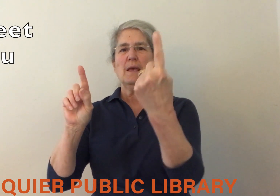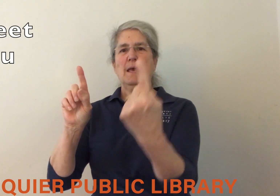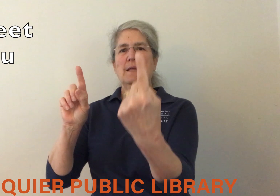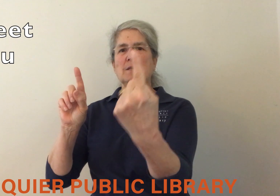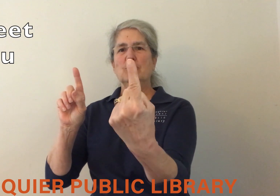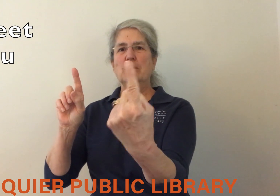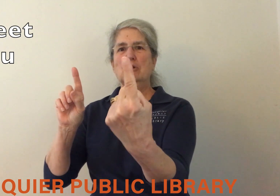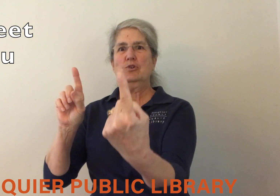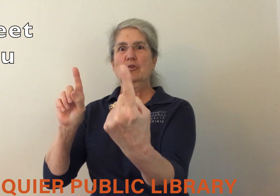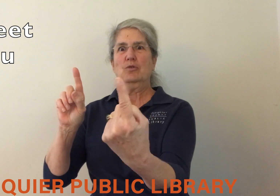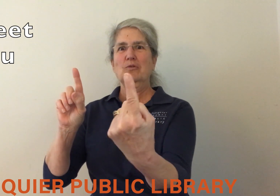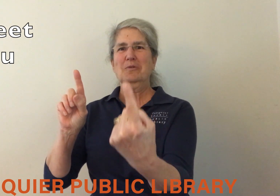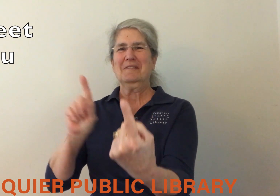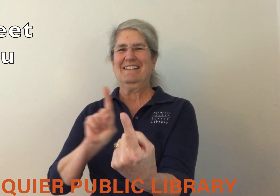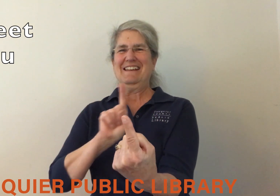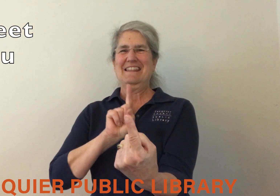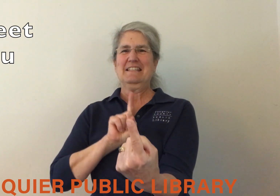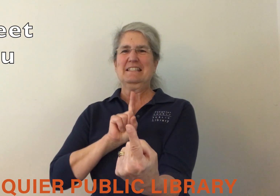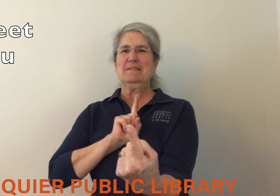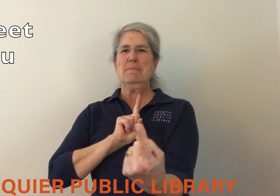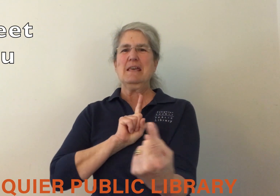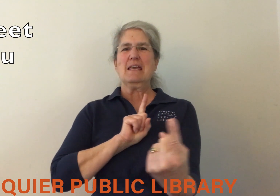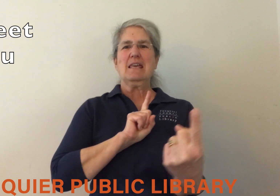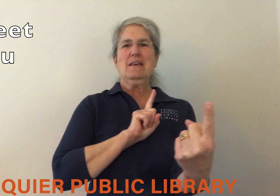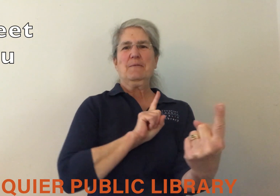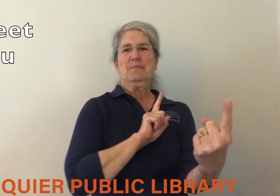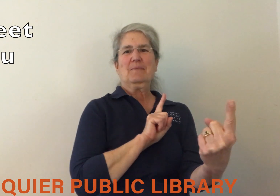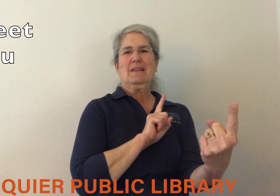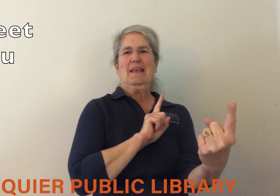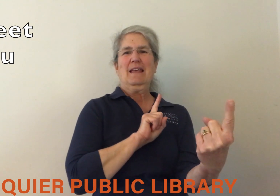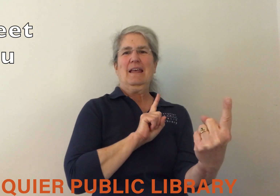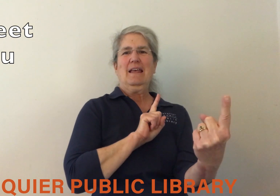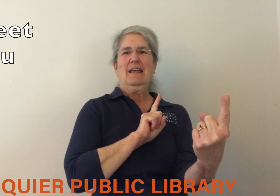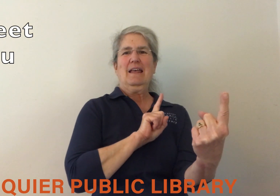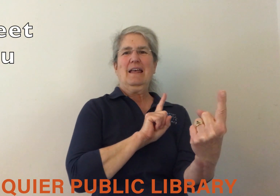And this will be you, and this is me.